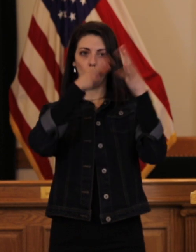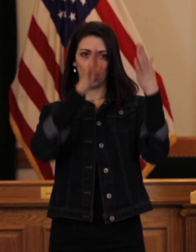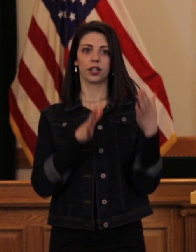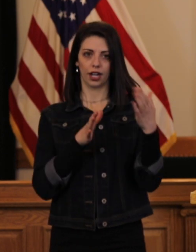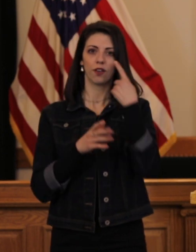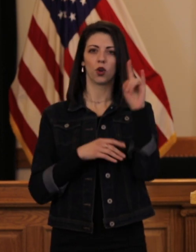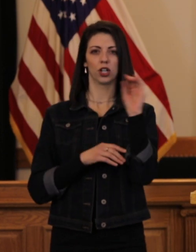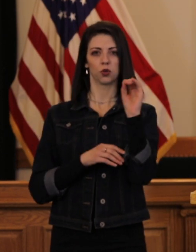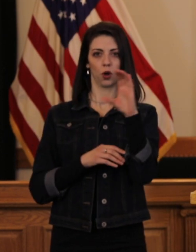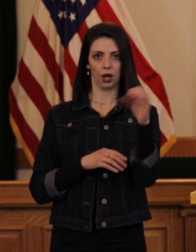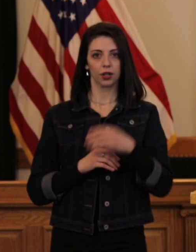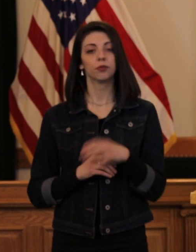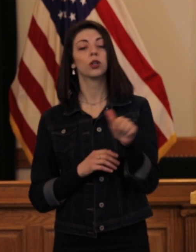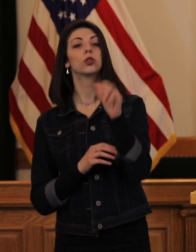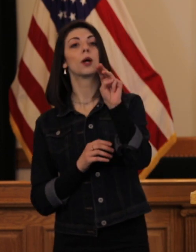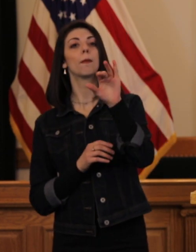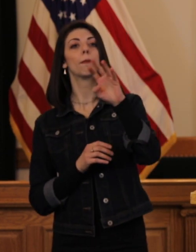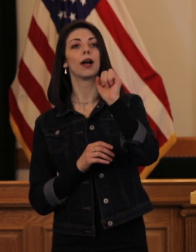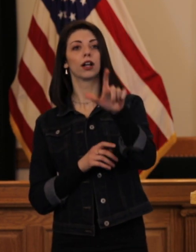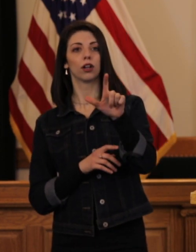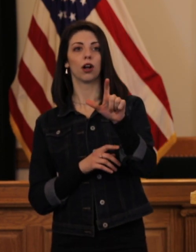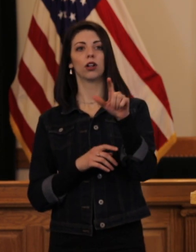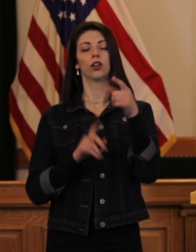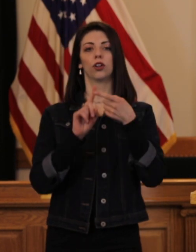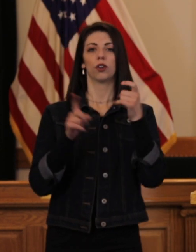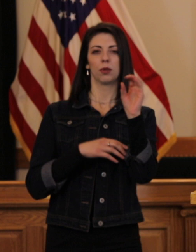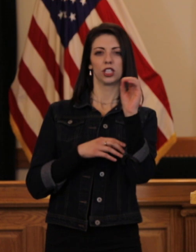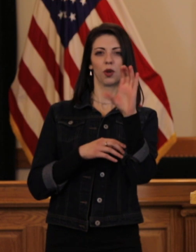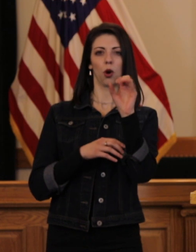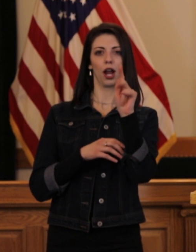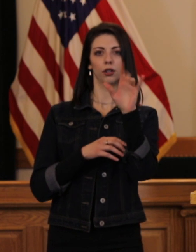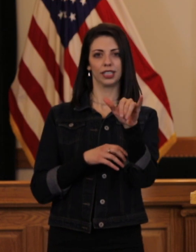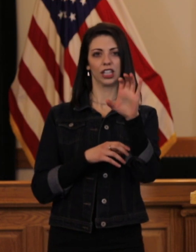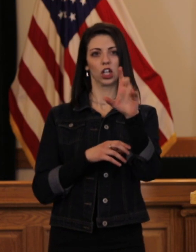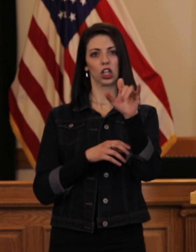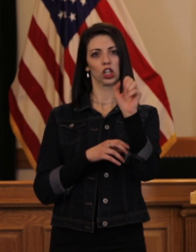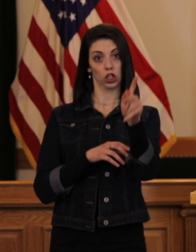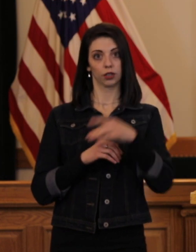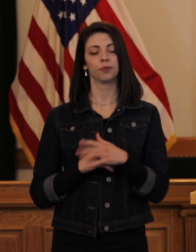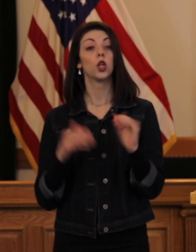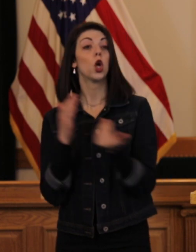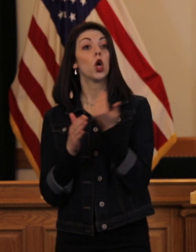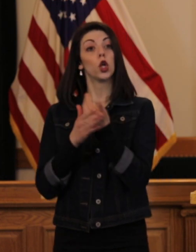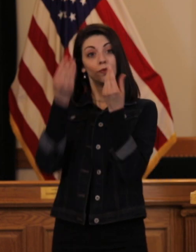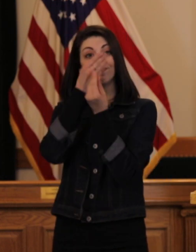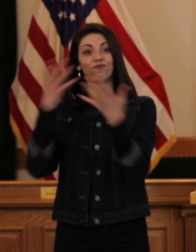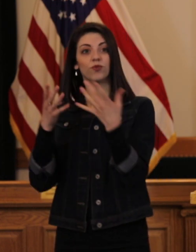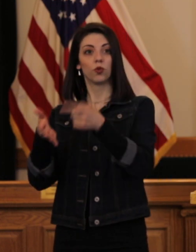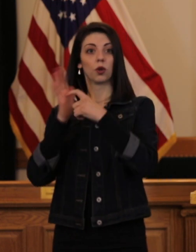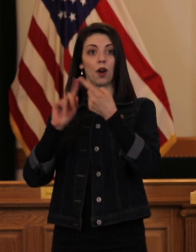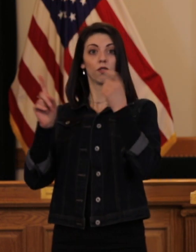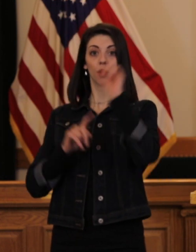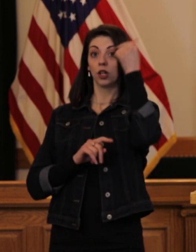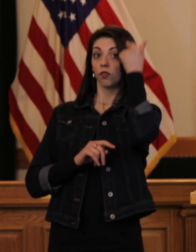Emergency Management Office, and Michael Backus, Oswego County Clerk. A new development this week has been the governor's requirement that people who